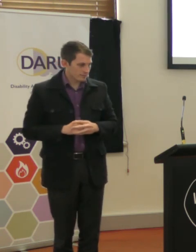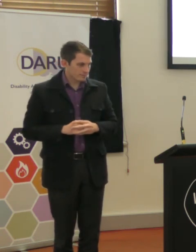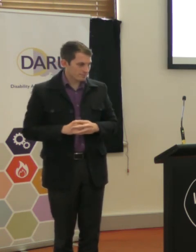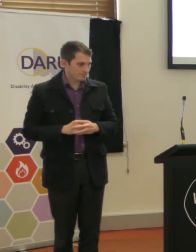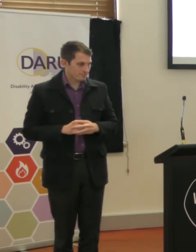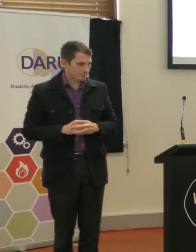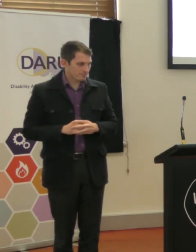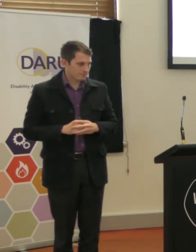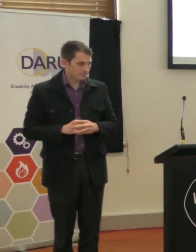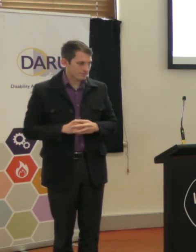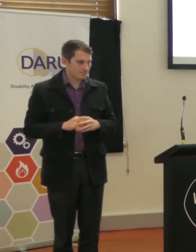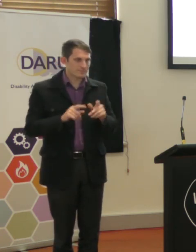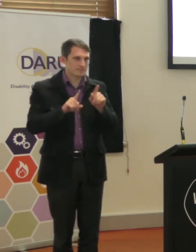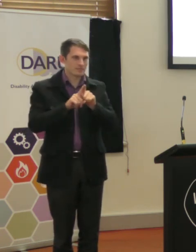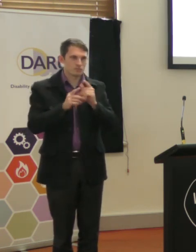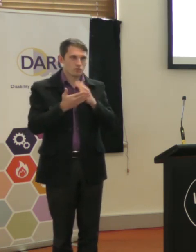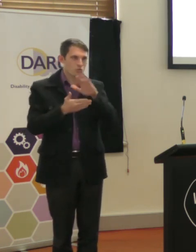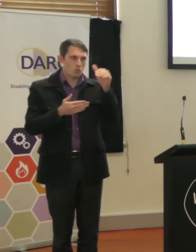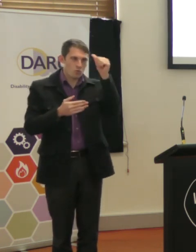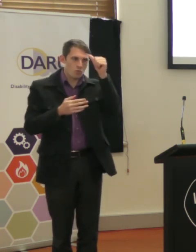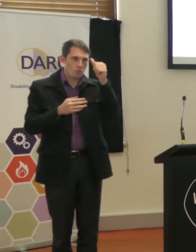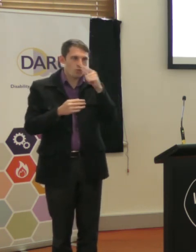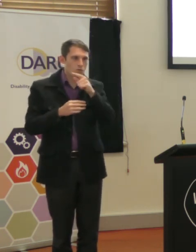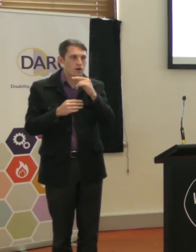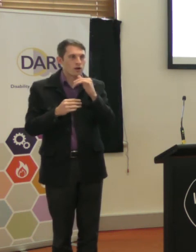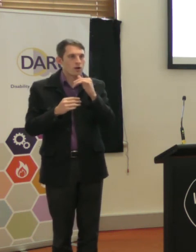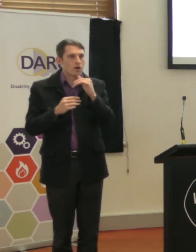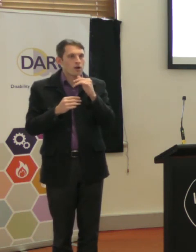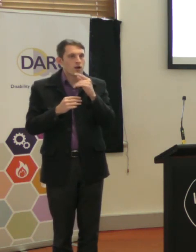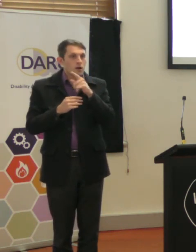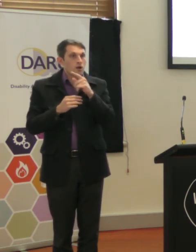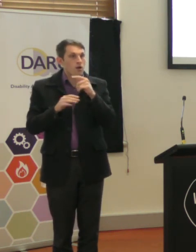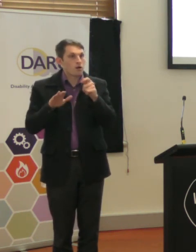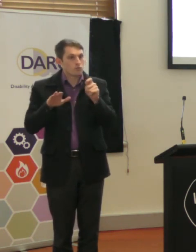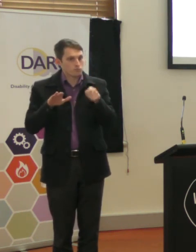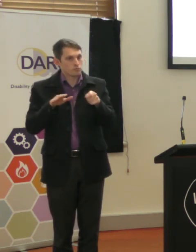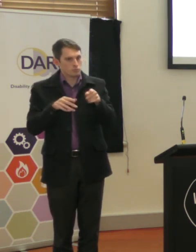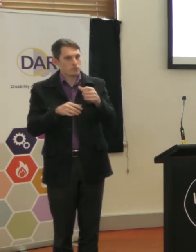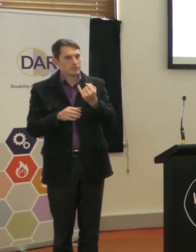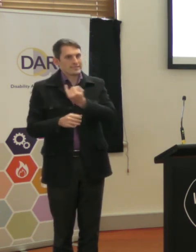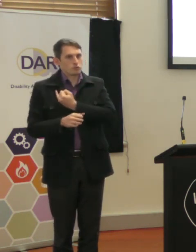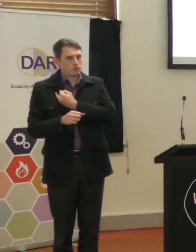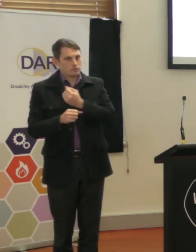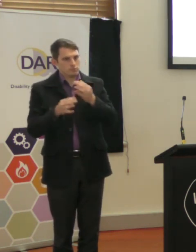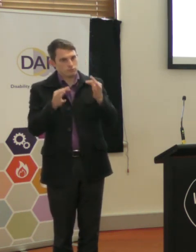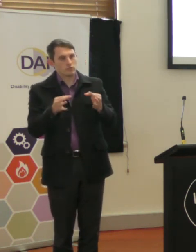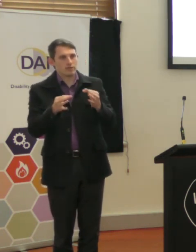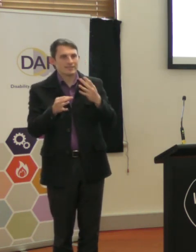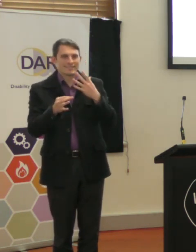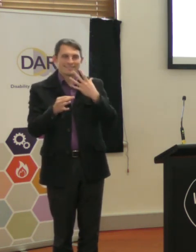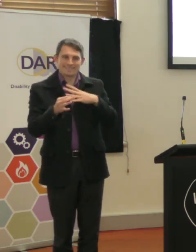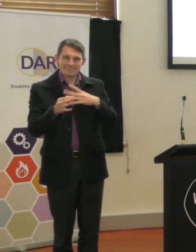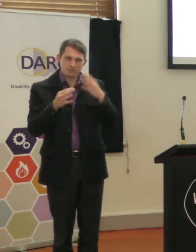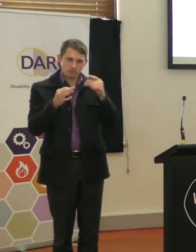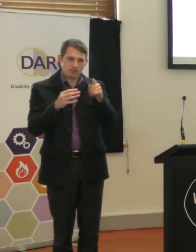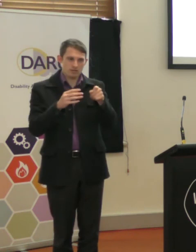as everyone will probably know, the criminal standard of proof is beyond reasonable doubt. So no reasonable person would doubt that Joe Bloggs is guilty